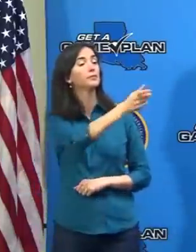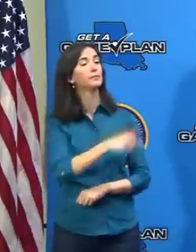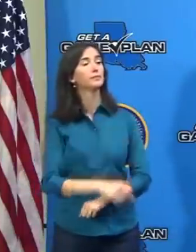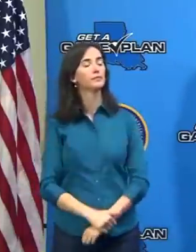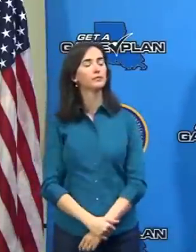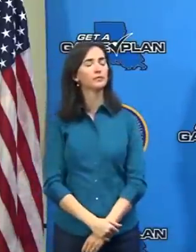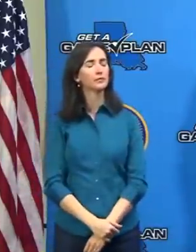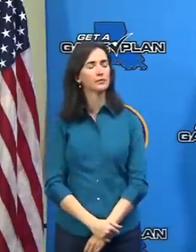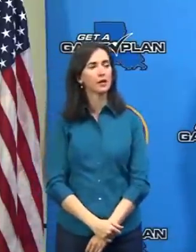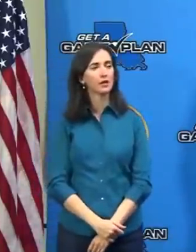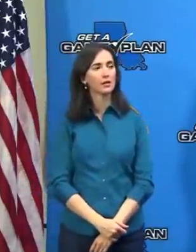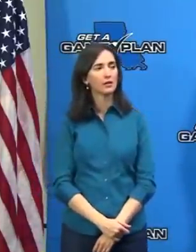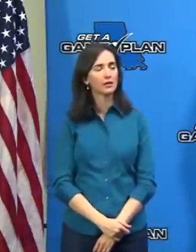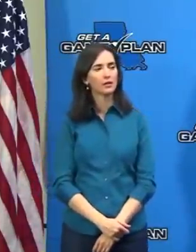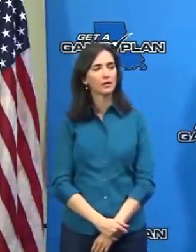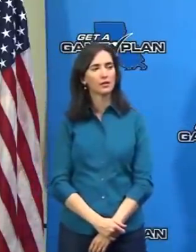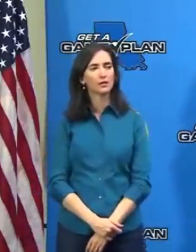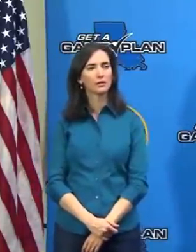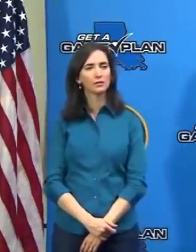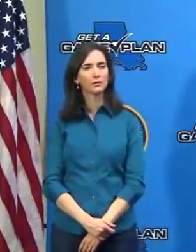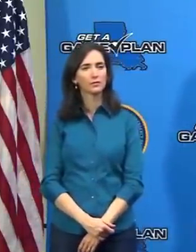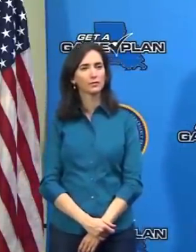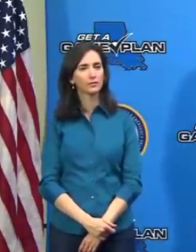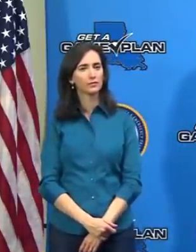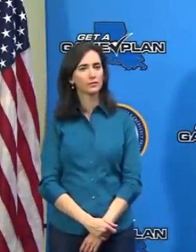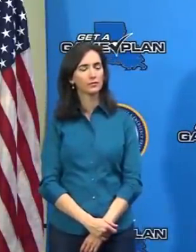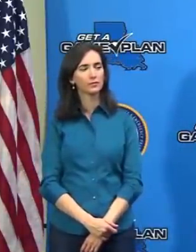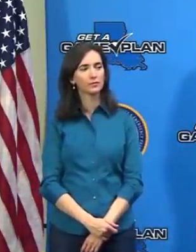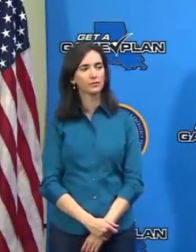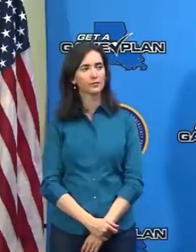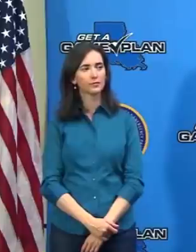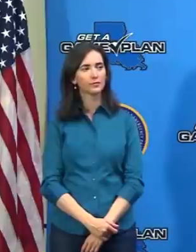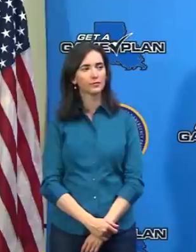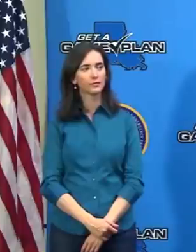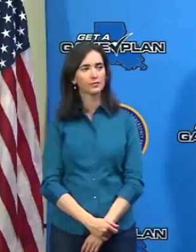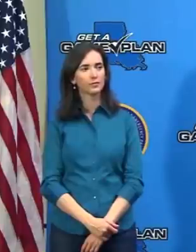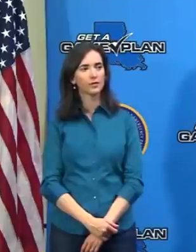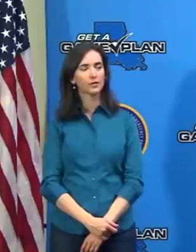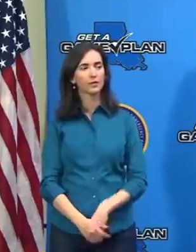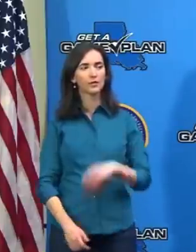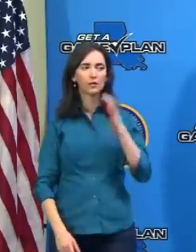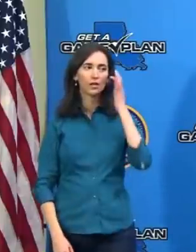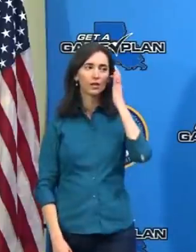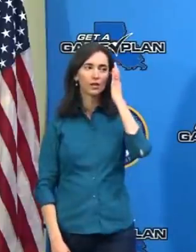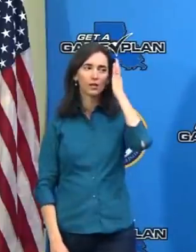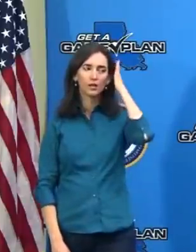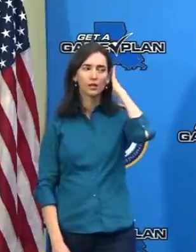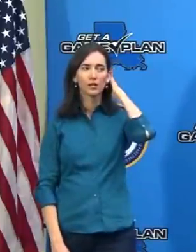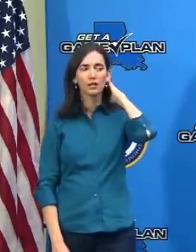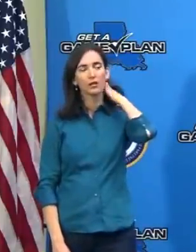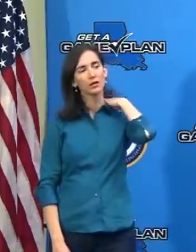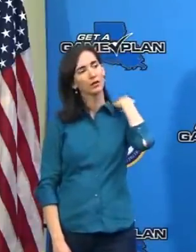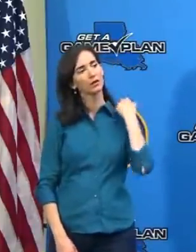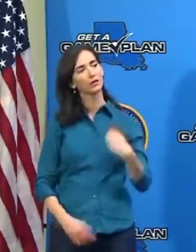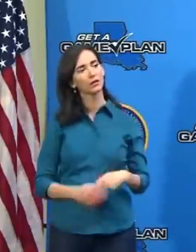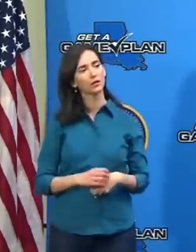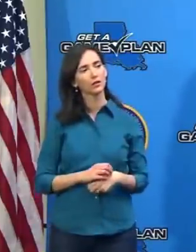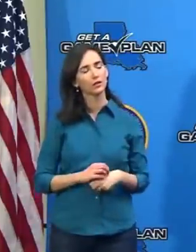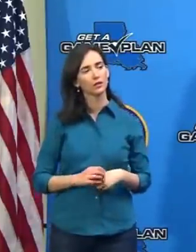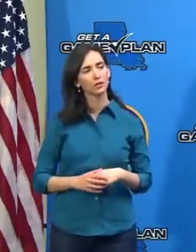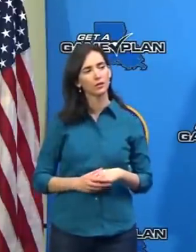you explain, for folks who, the storm may pass over them tonight, why search and rescue